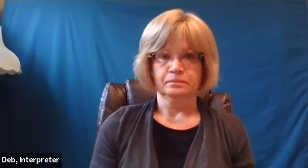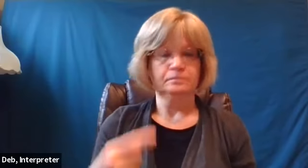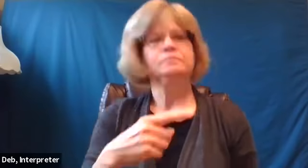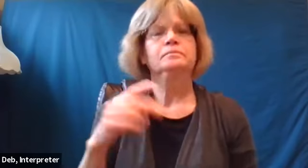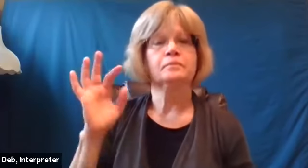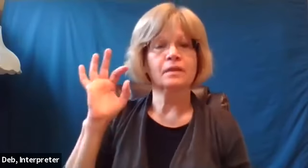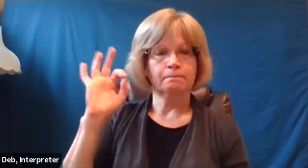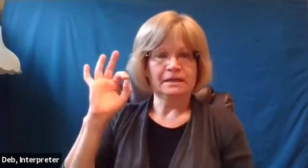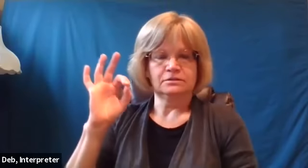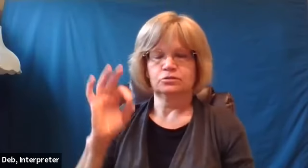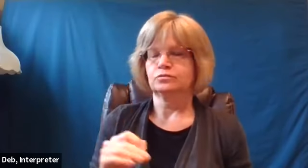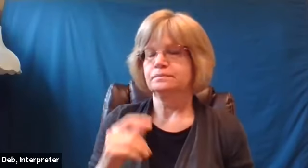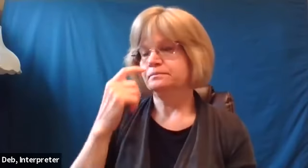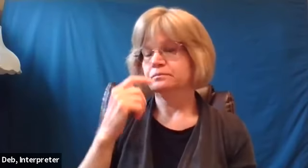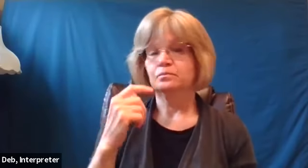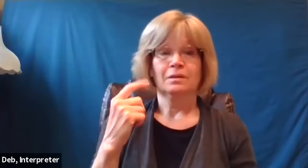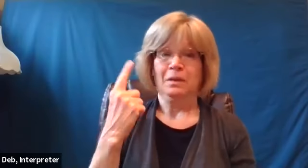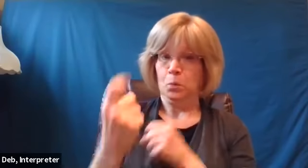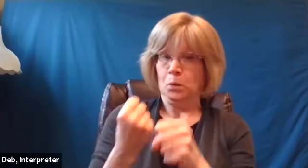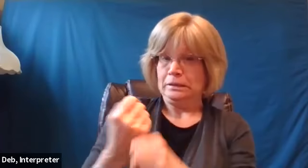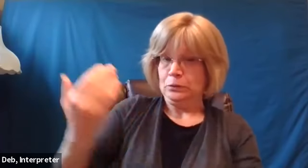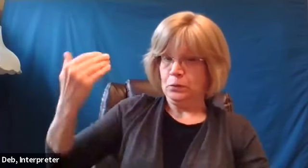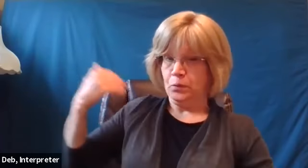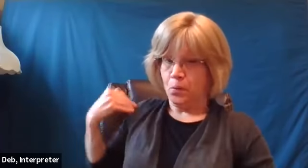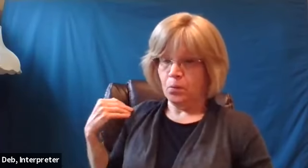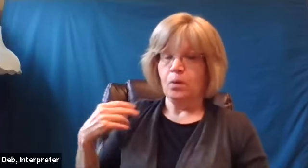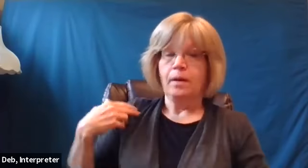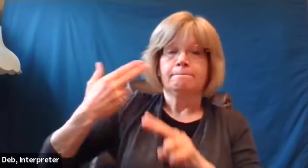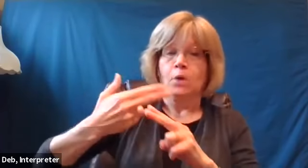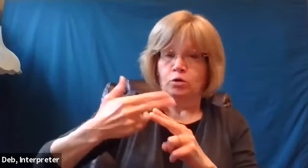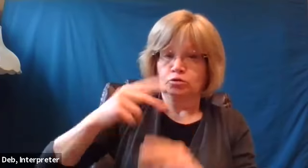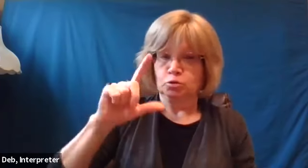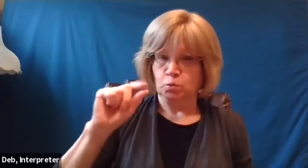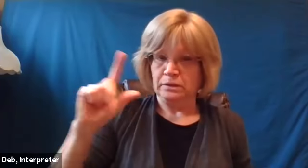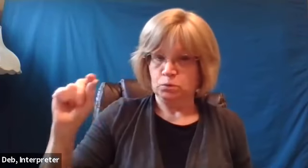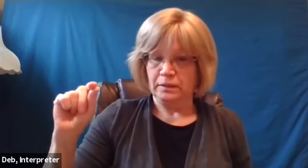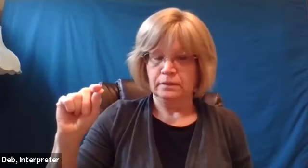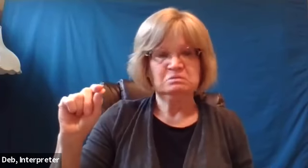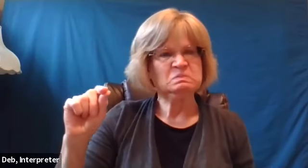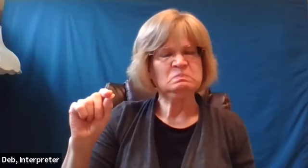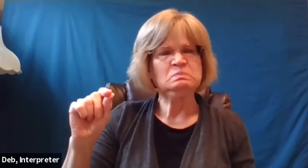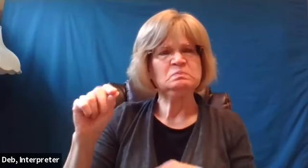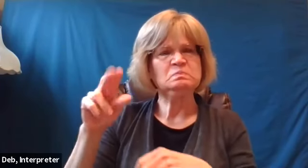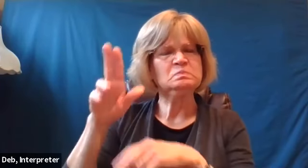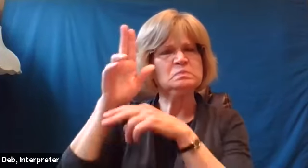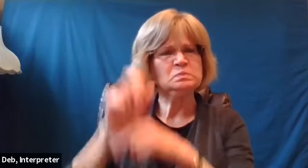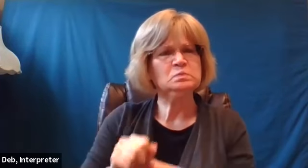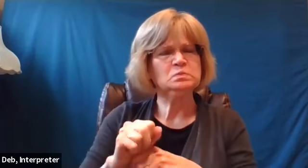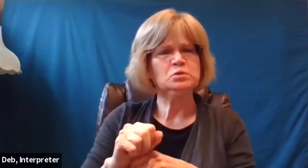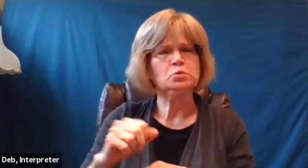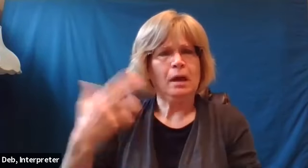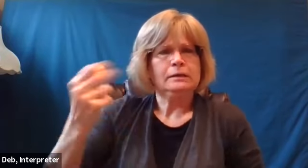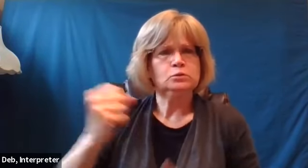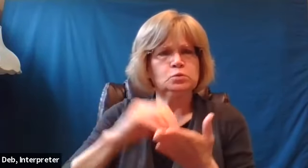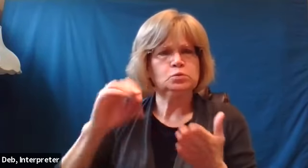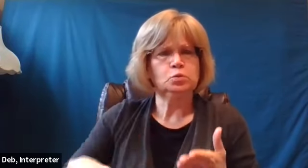At a little over a year ago, March of 2020, that month started out usual for a high school student like me. My